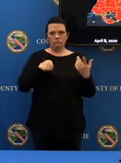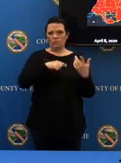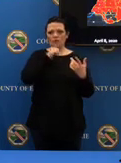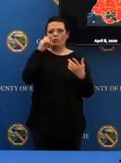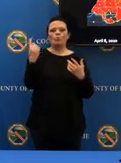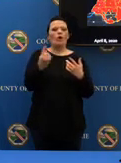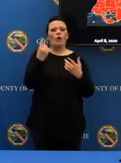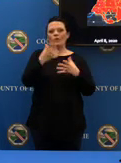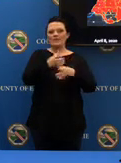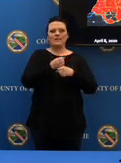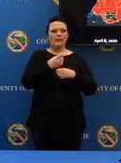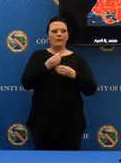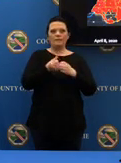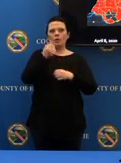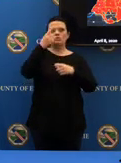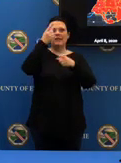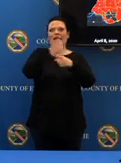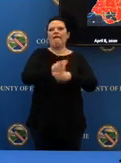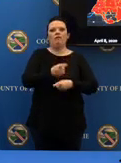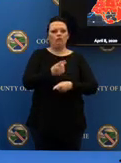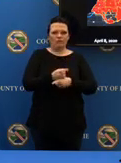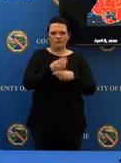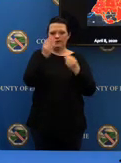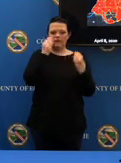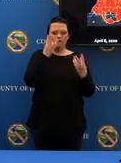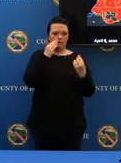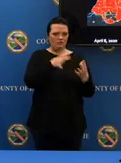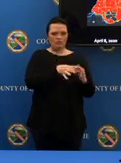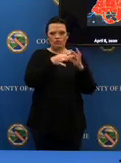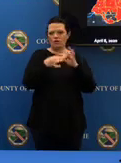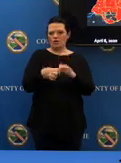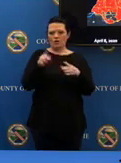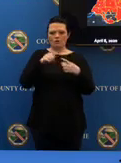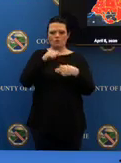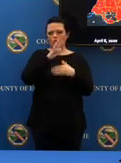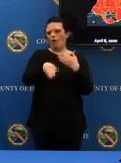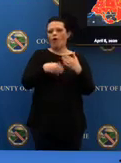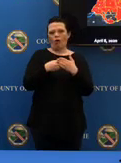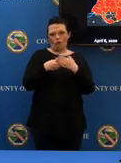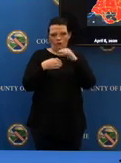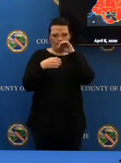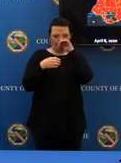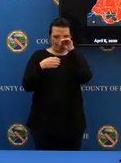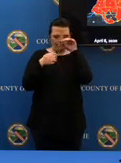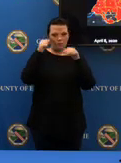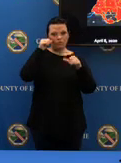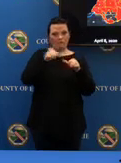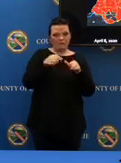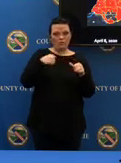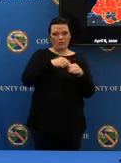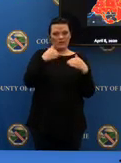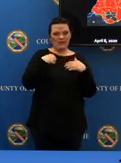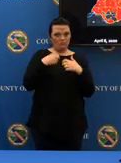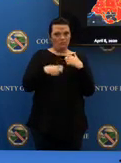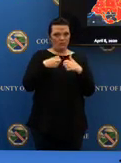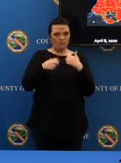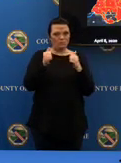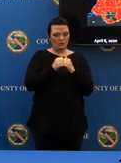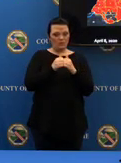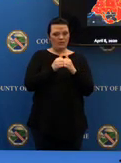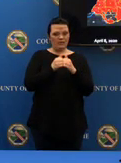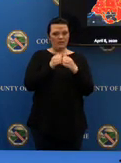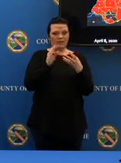always get the most accurate information with regards to all of this. Remember, we had a problem in the one zip code map in which